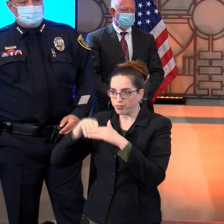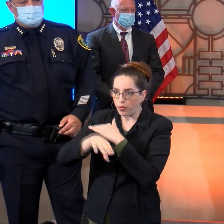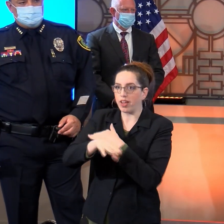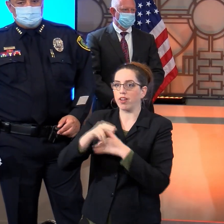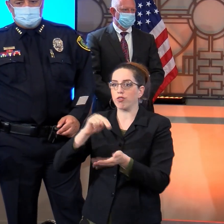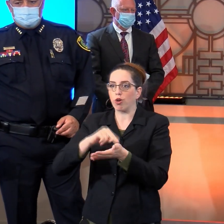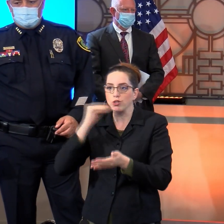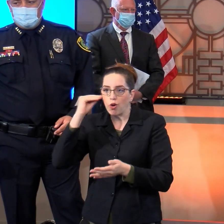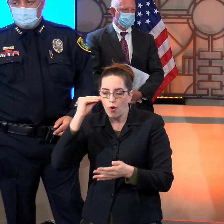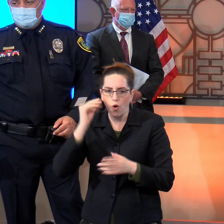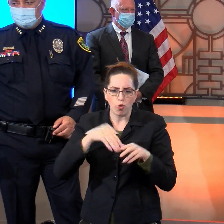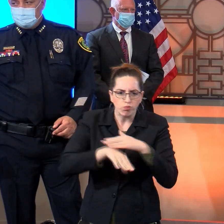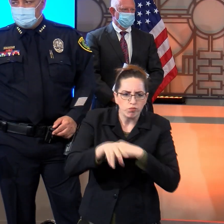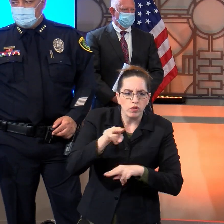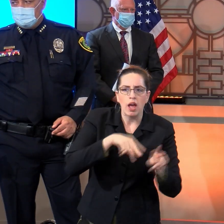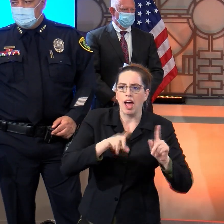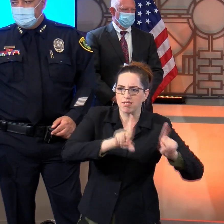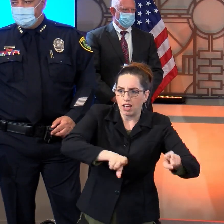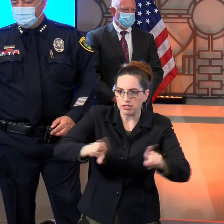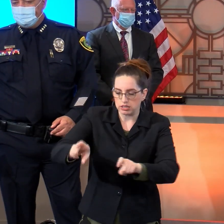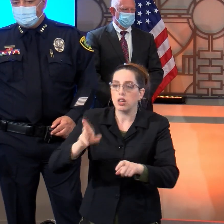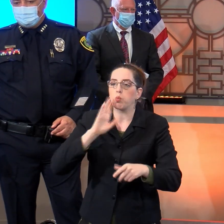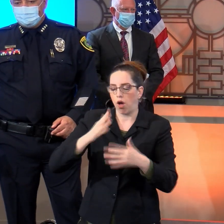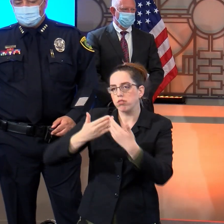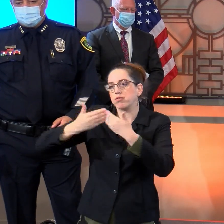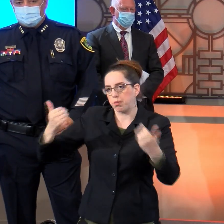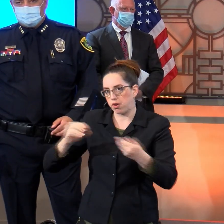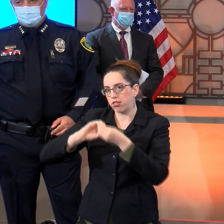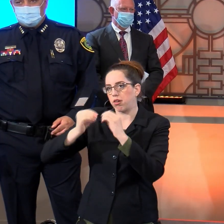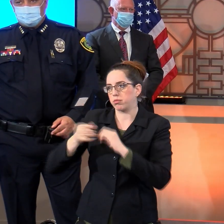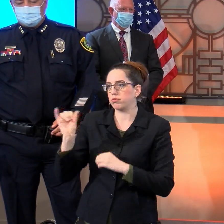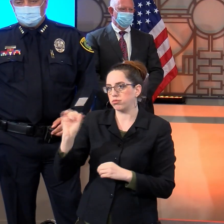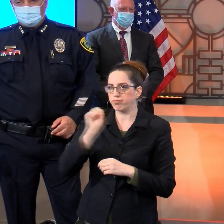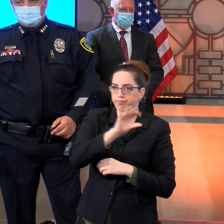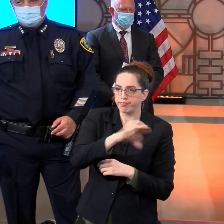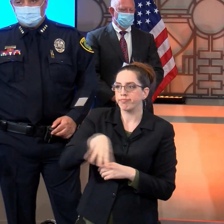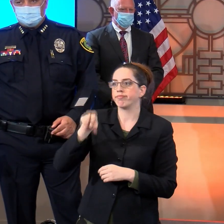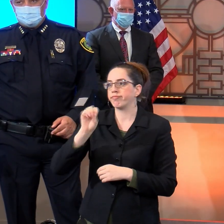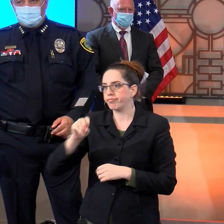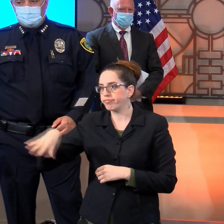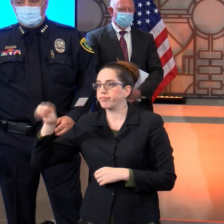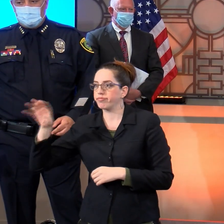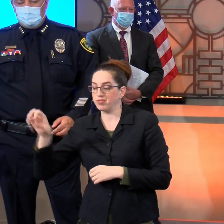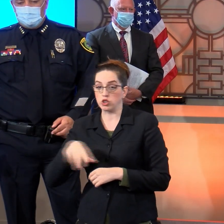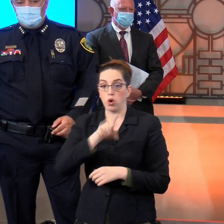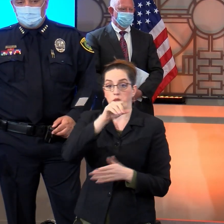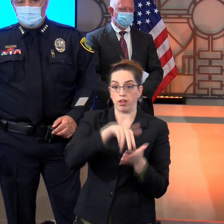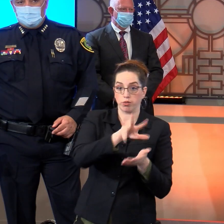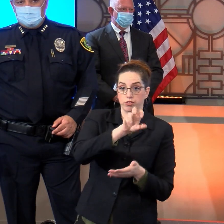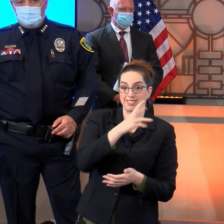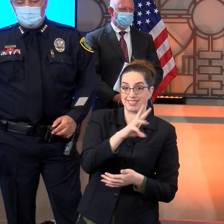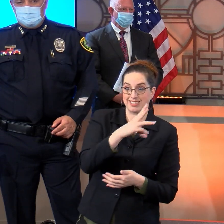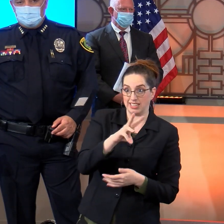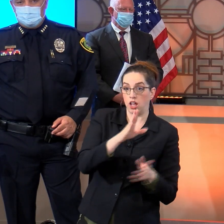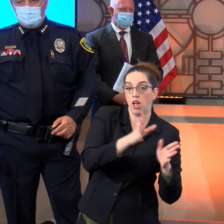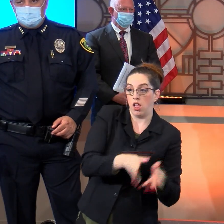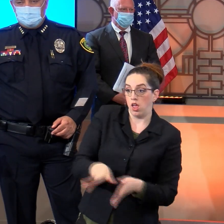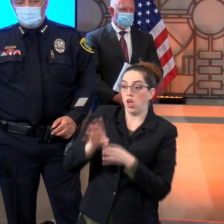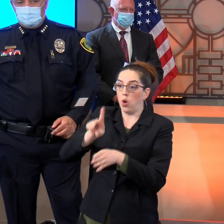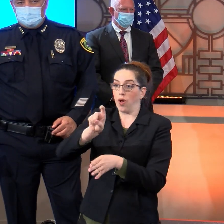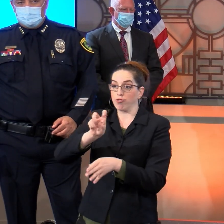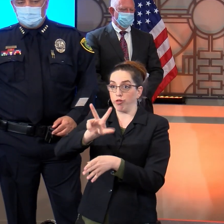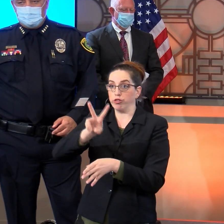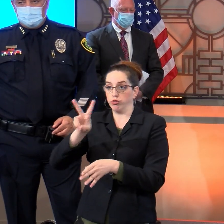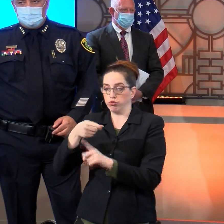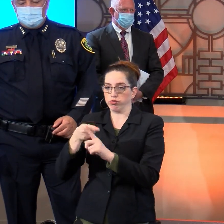and others are testing there, we're going to deaggregate those numbers as well. So in that 3613, 132 of them are